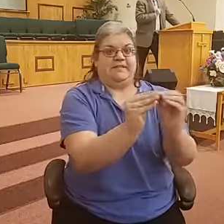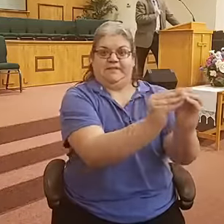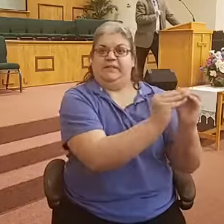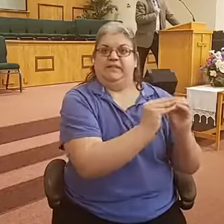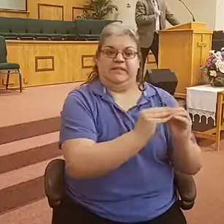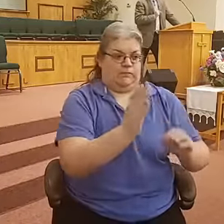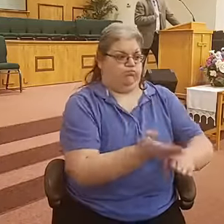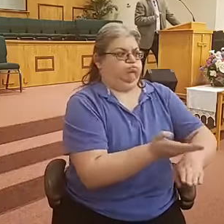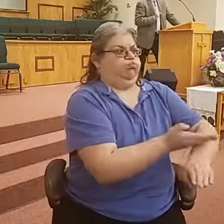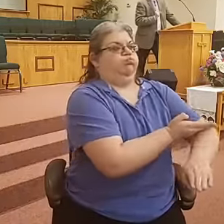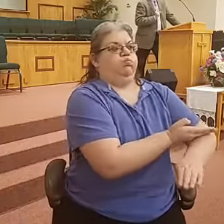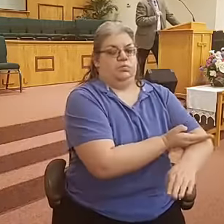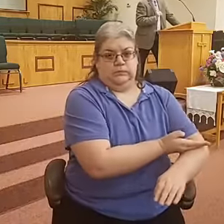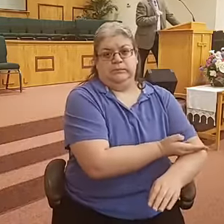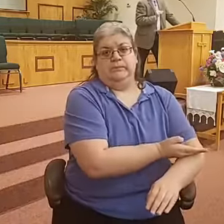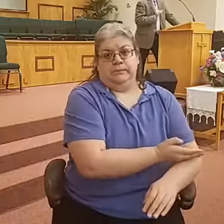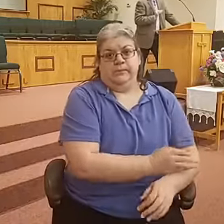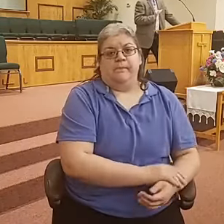Most likely,